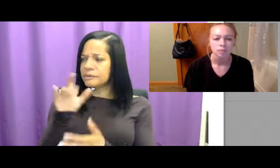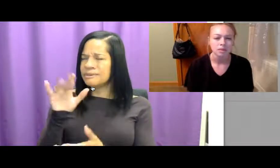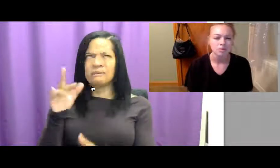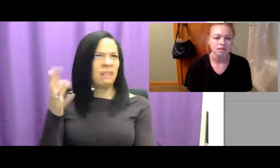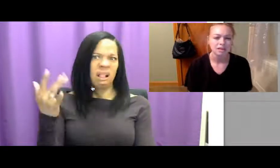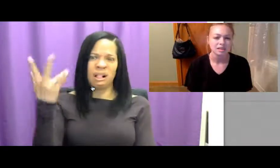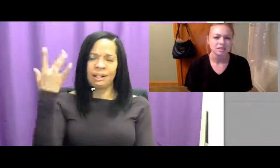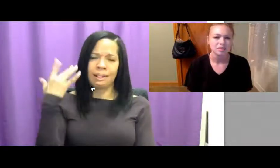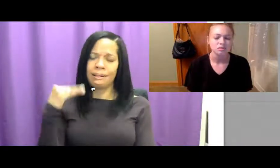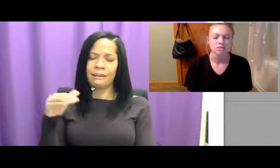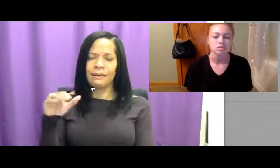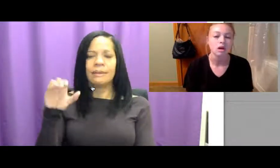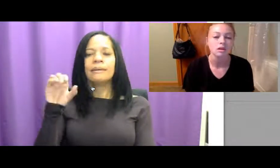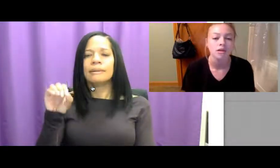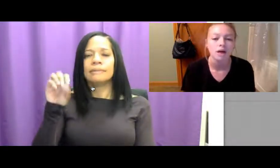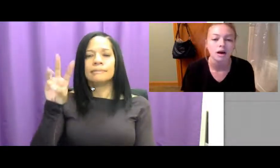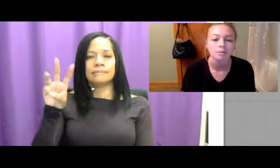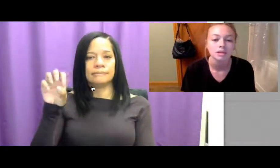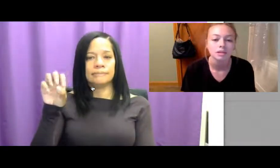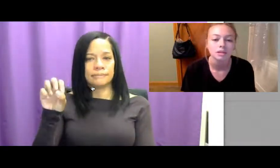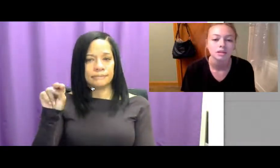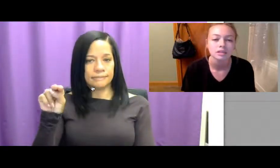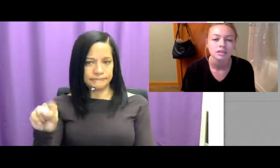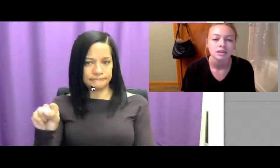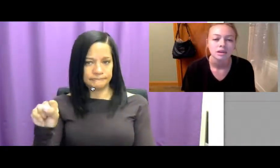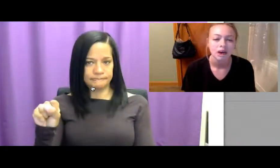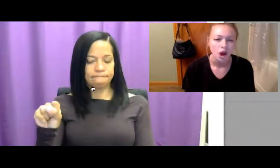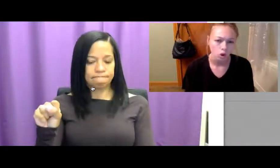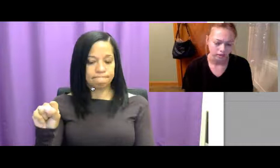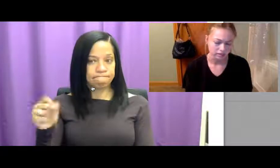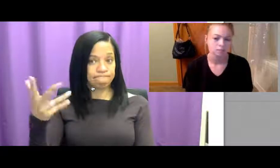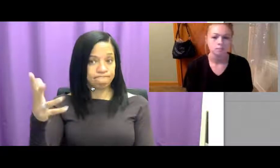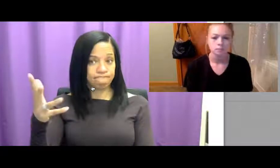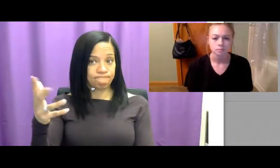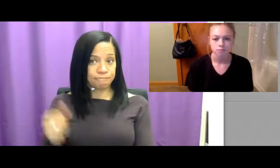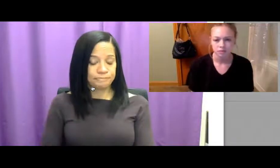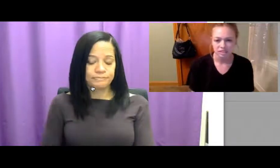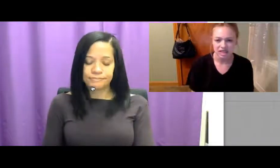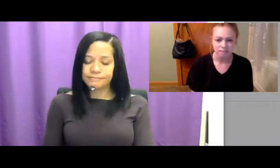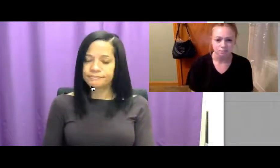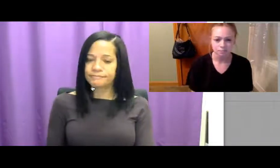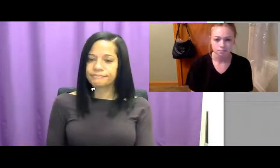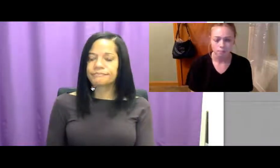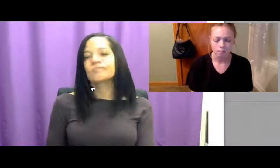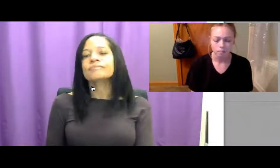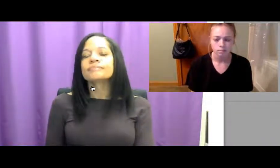My mom's maiden name? That was so long ago. It is Owens. Is that